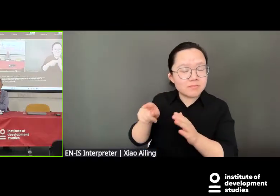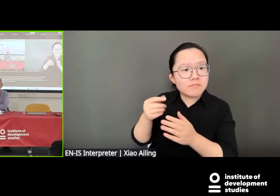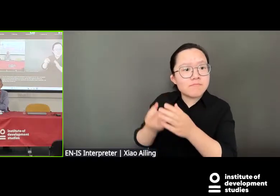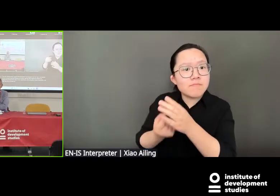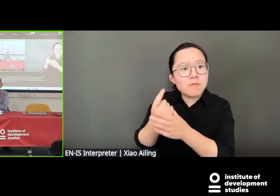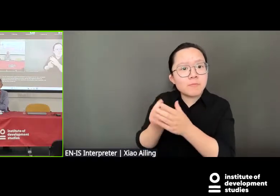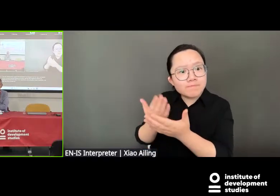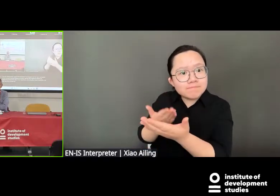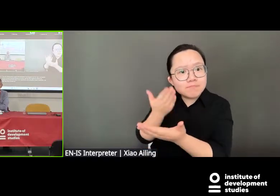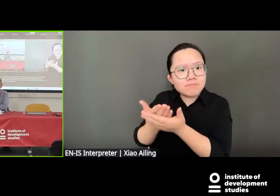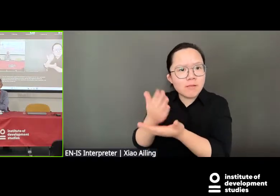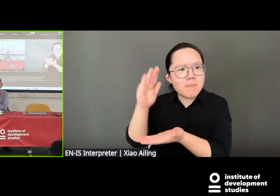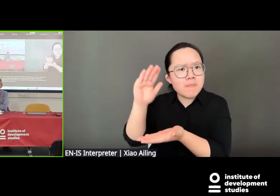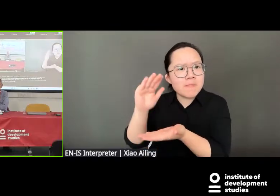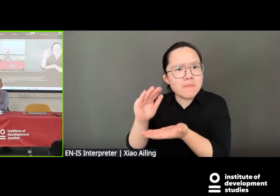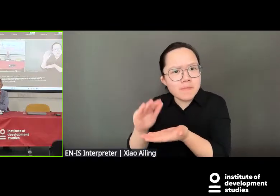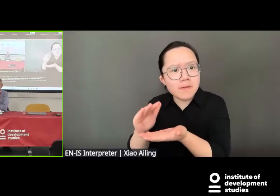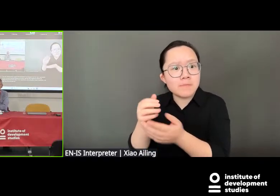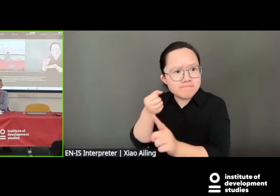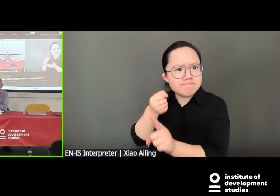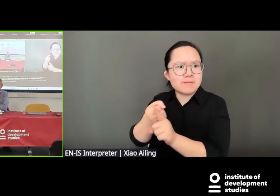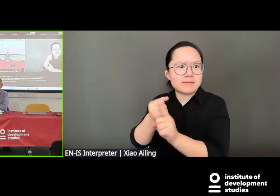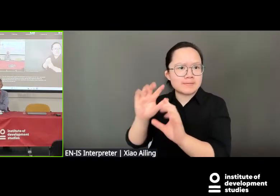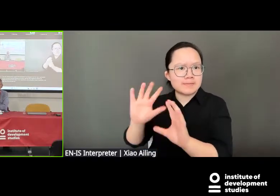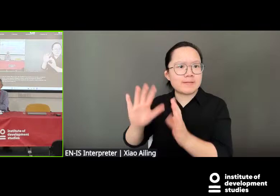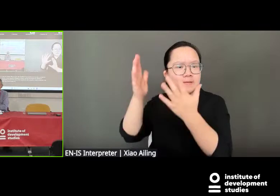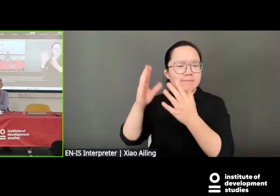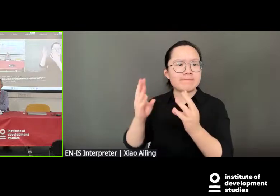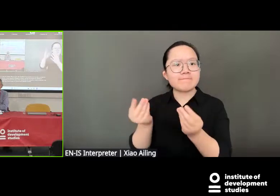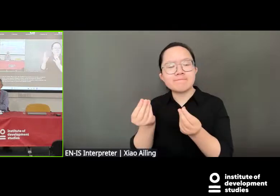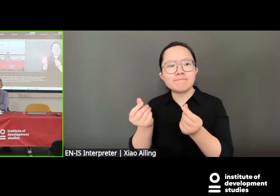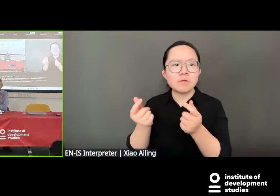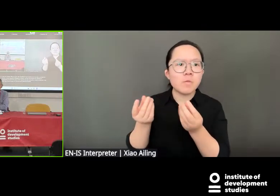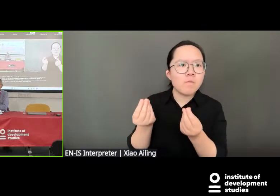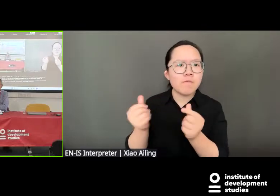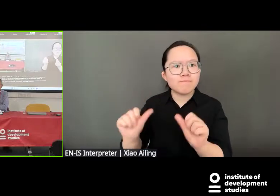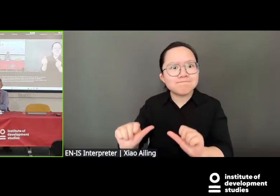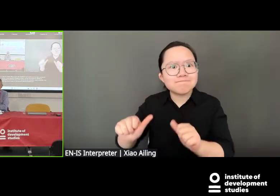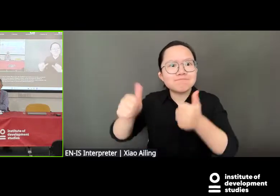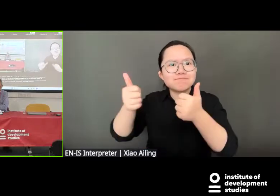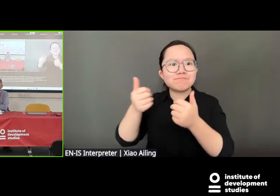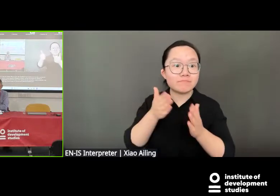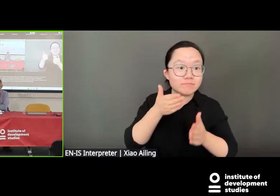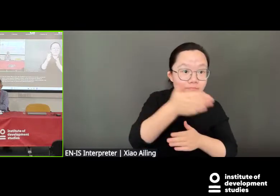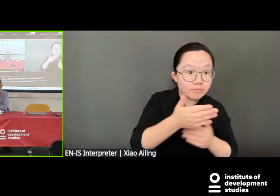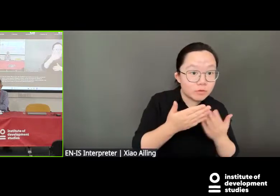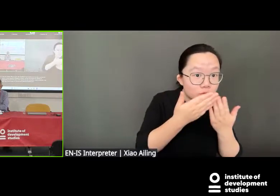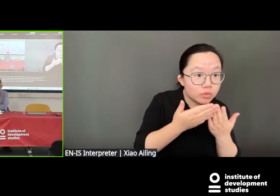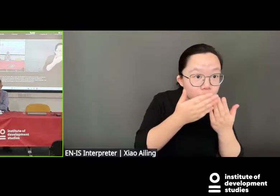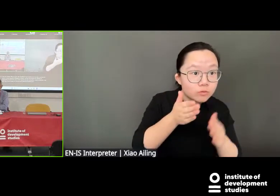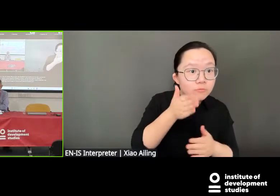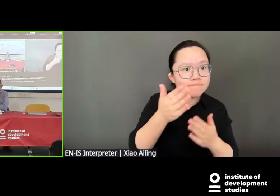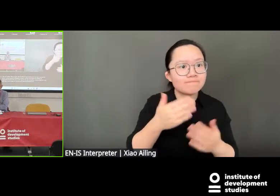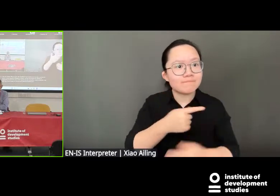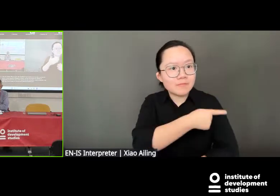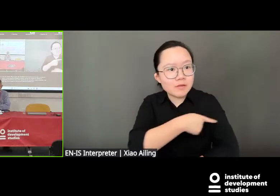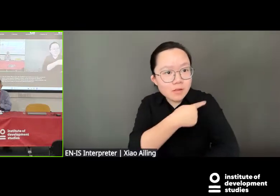broadly, as well as about efforts to include them. As part of this focus on